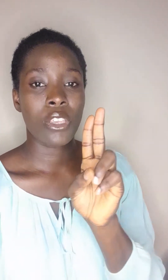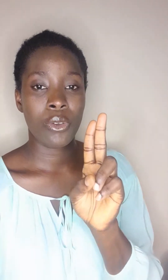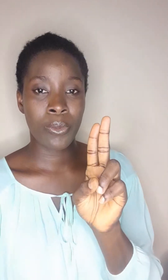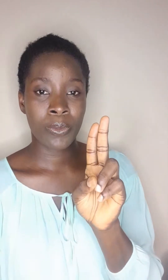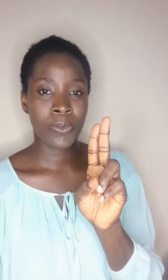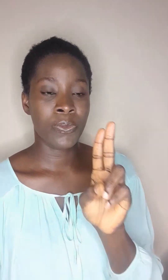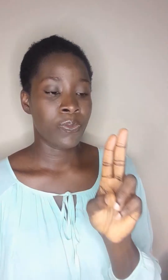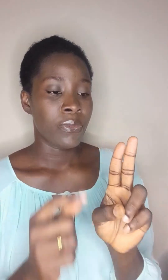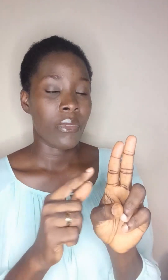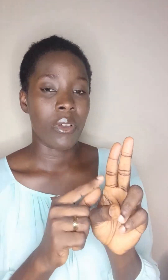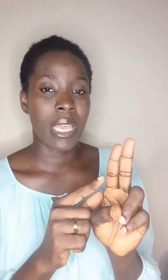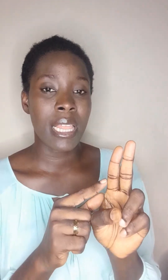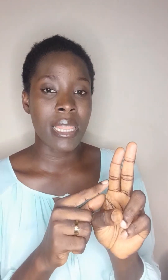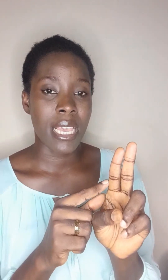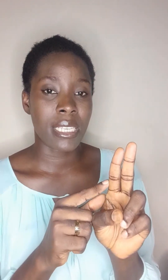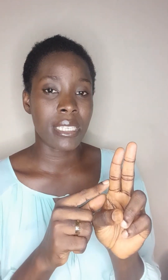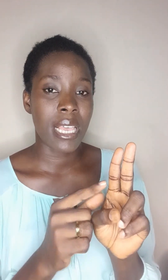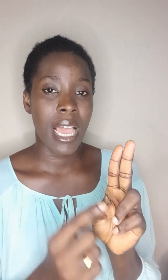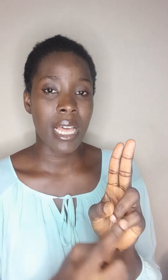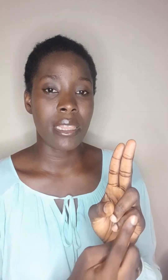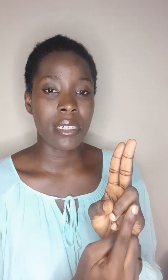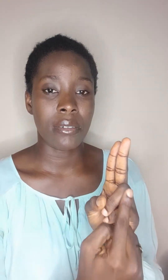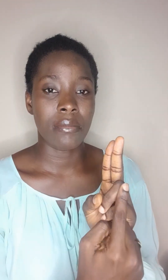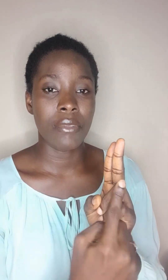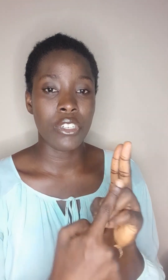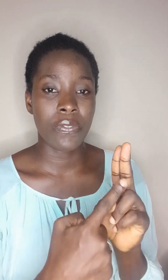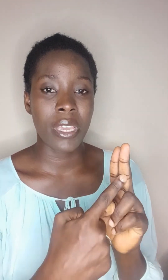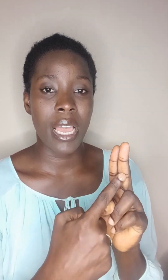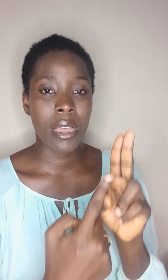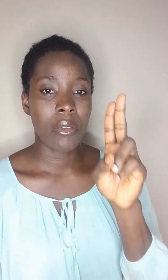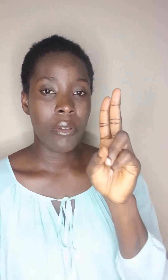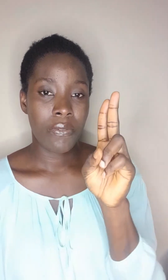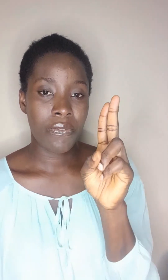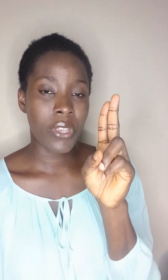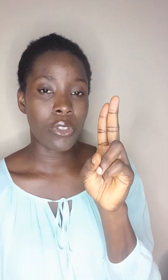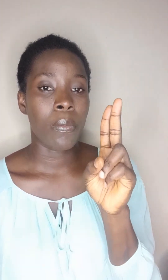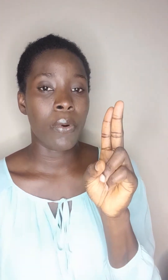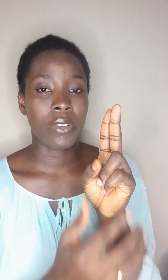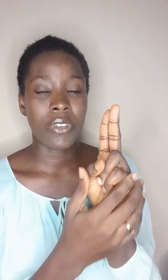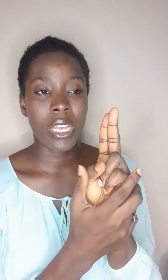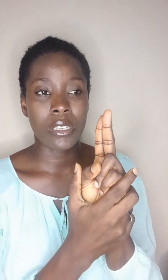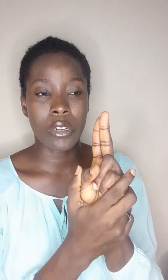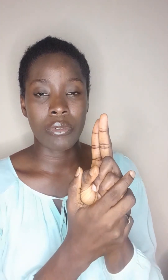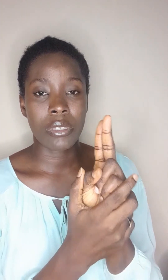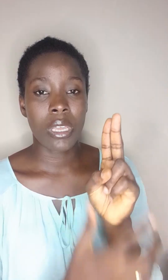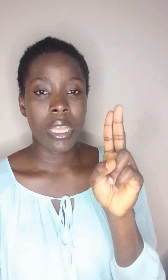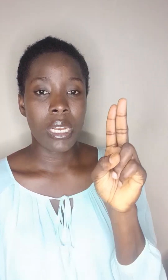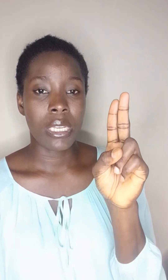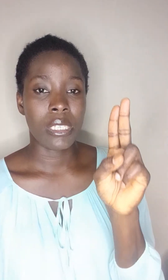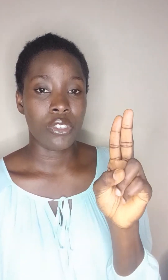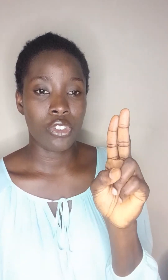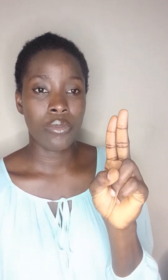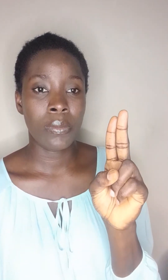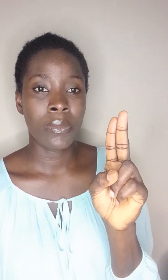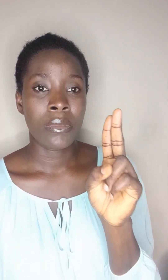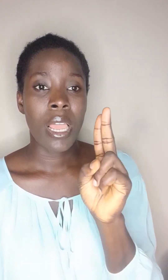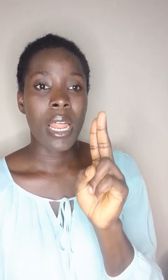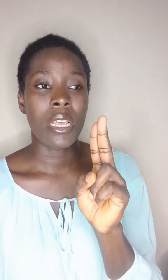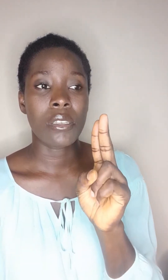U. The index and the middle finger faced up, other fingers closed. Letter U. And let's